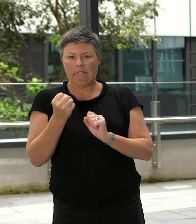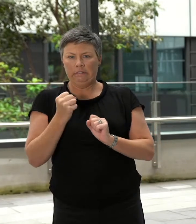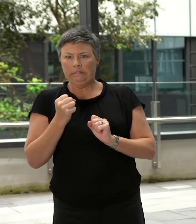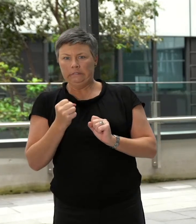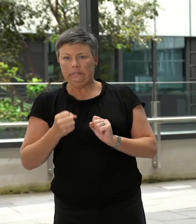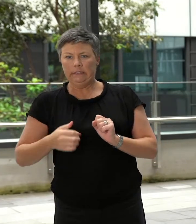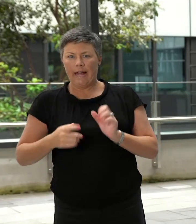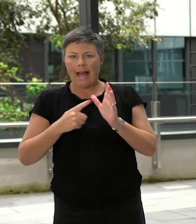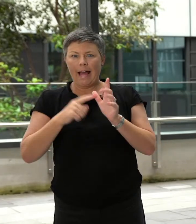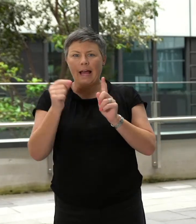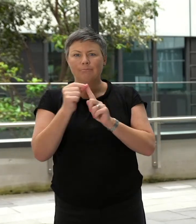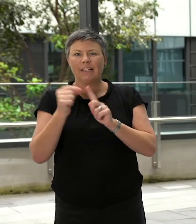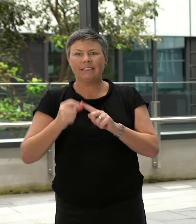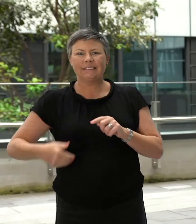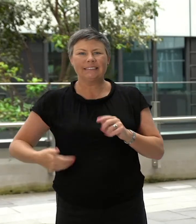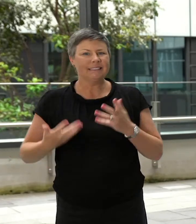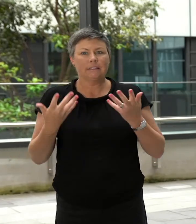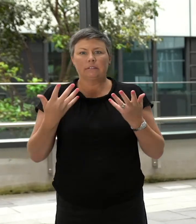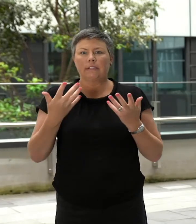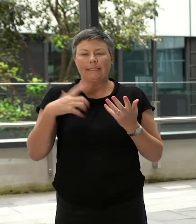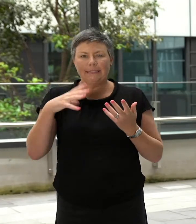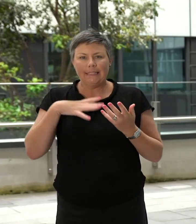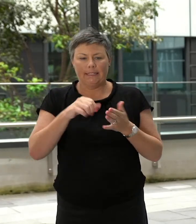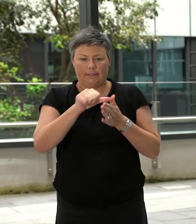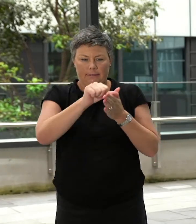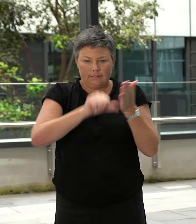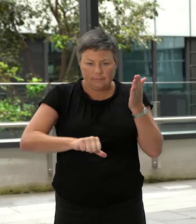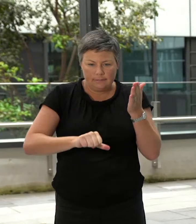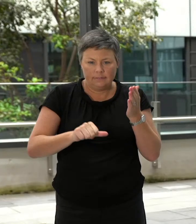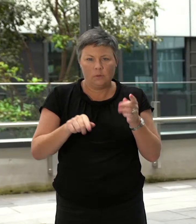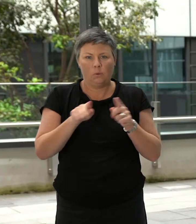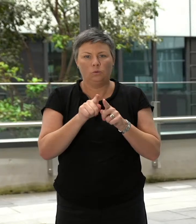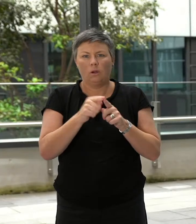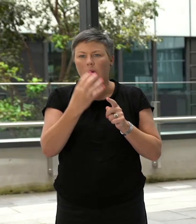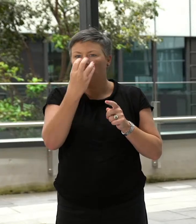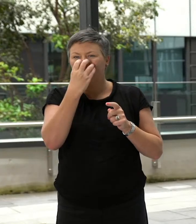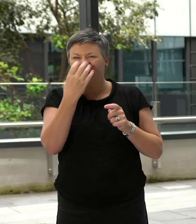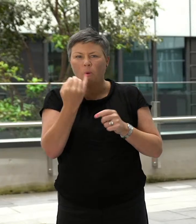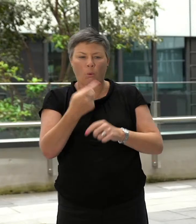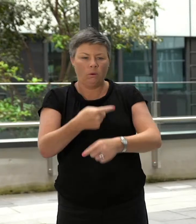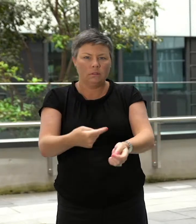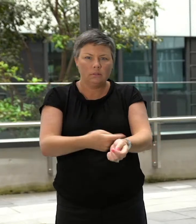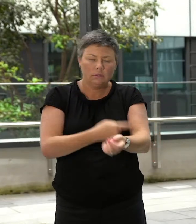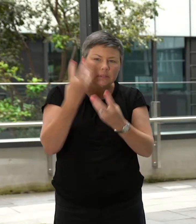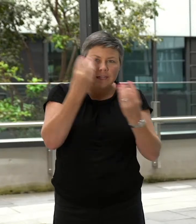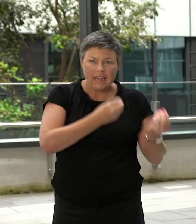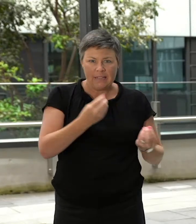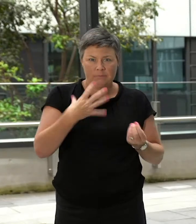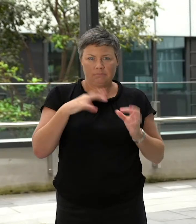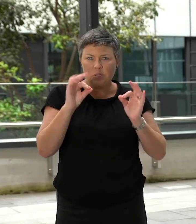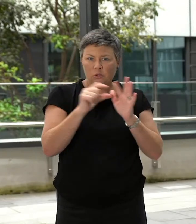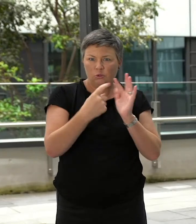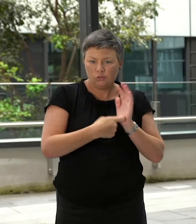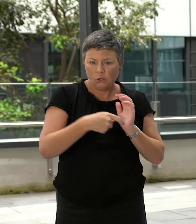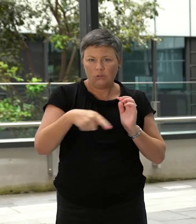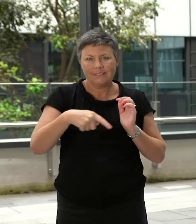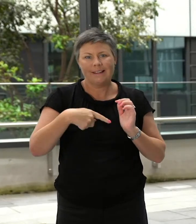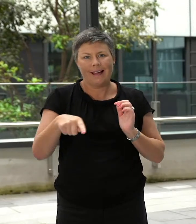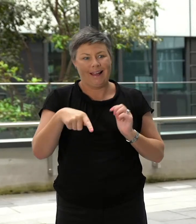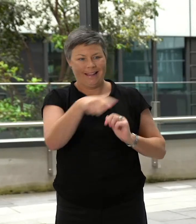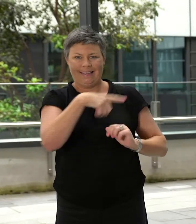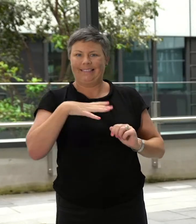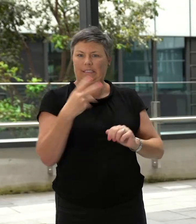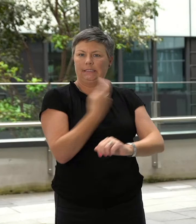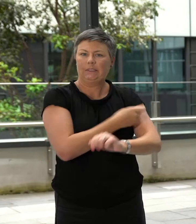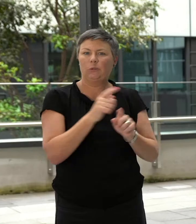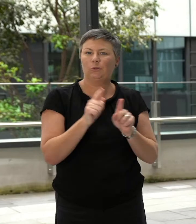an anaesthetist. So we are actively vaccinating our surgeons and anaesthetists. So we expect that within the